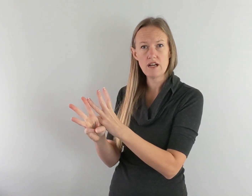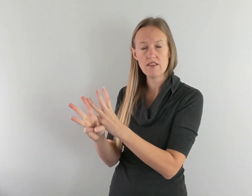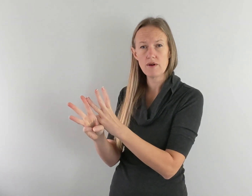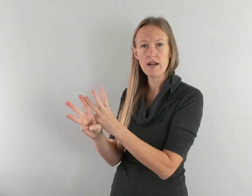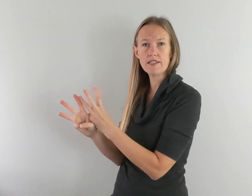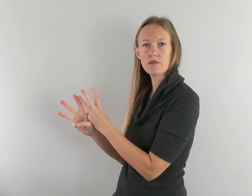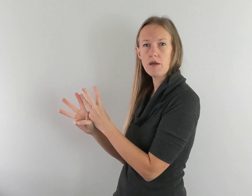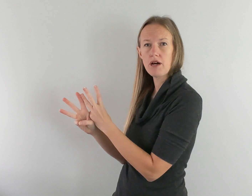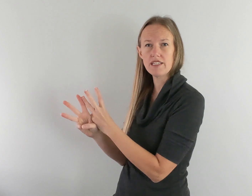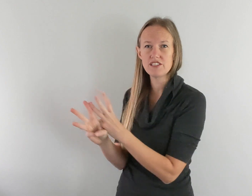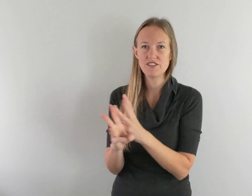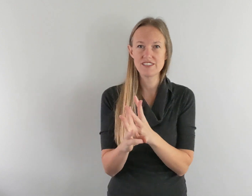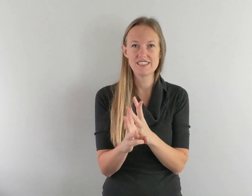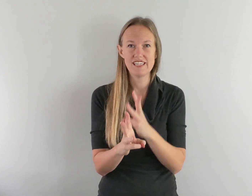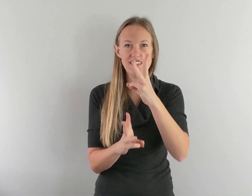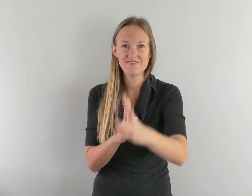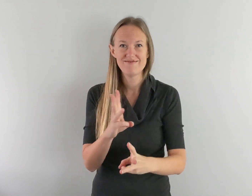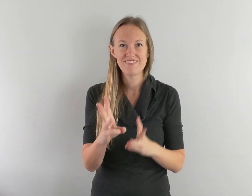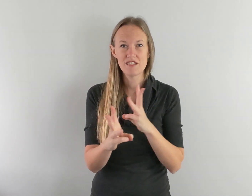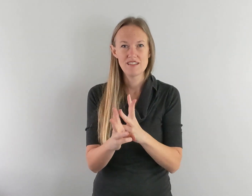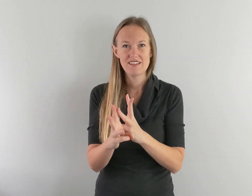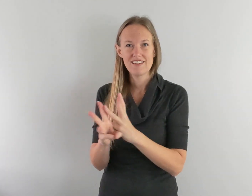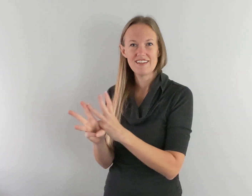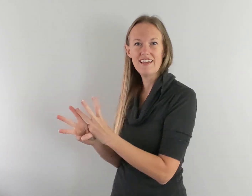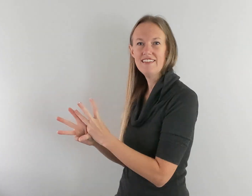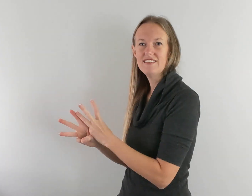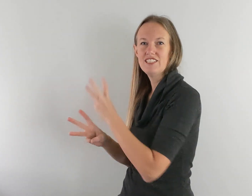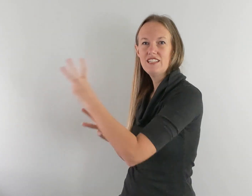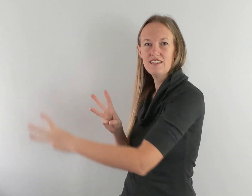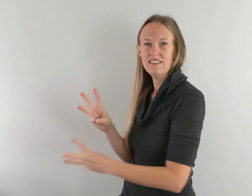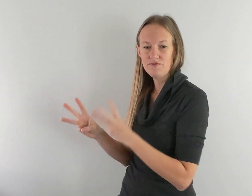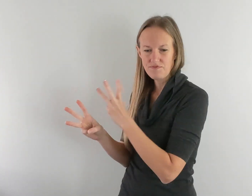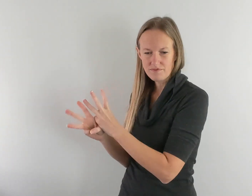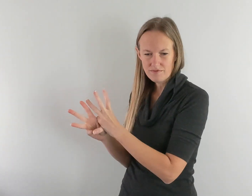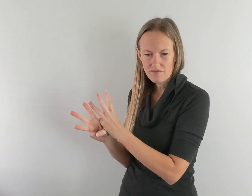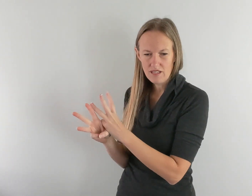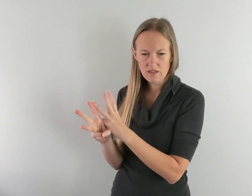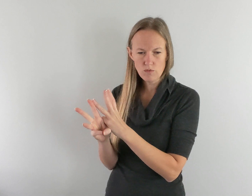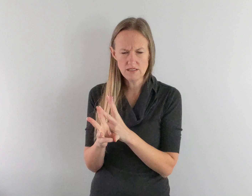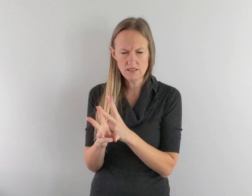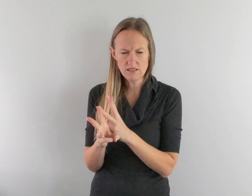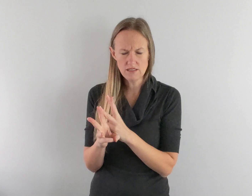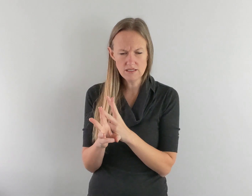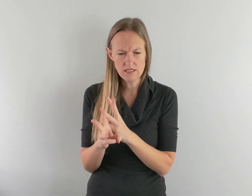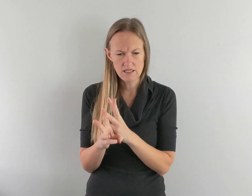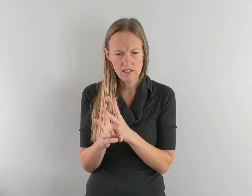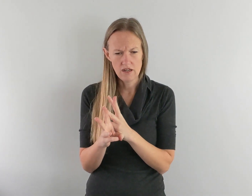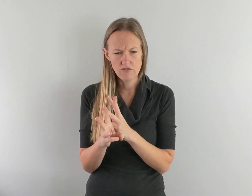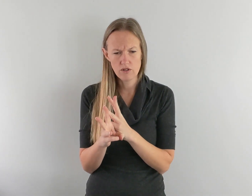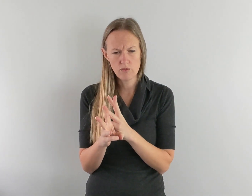other one. I turn my body just so you can see it. Okay? In the world, for a